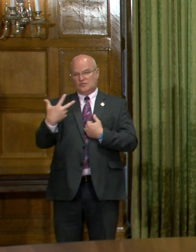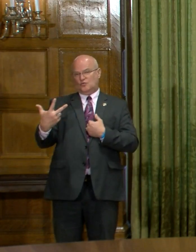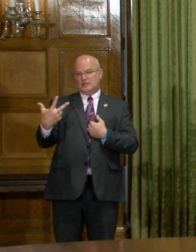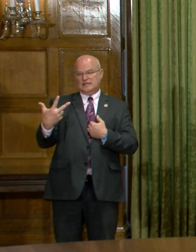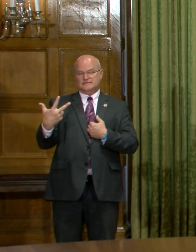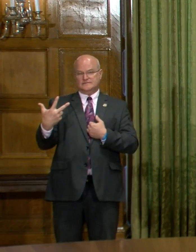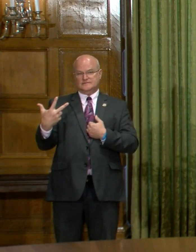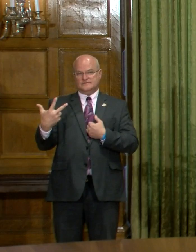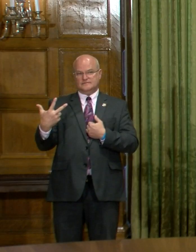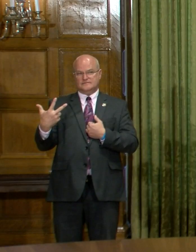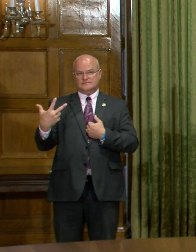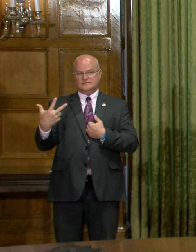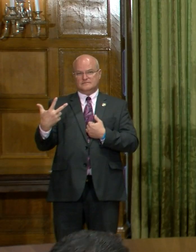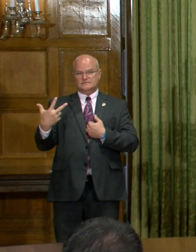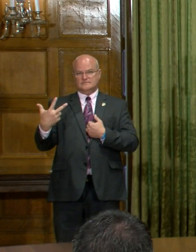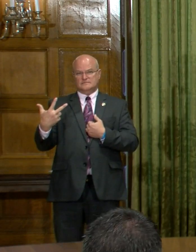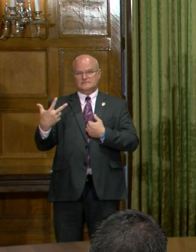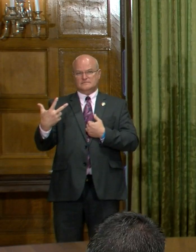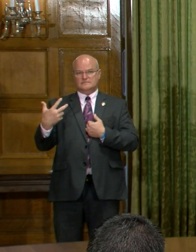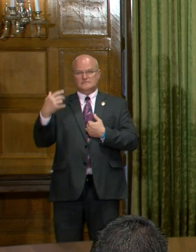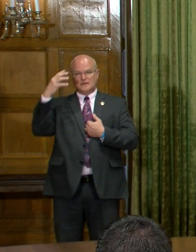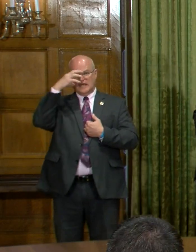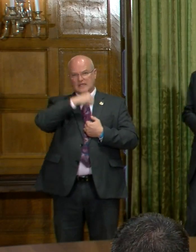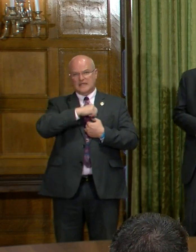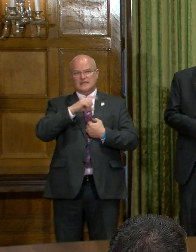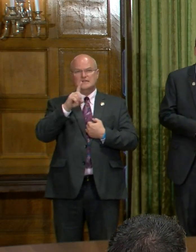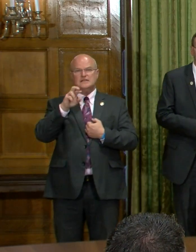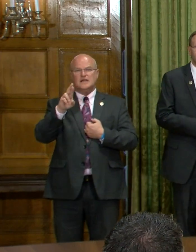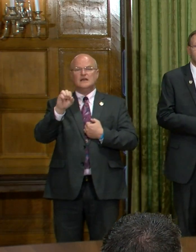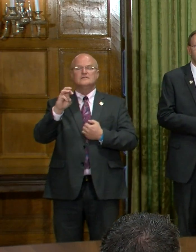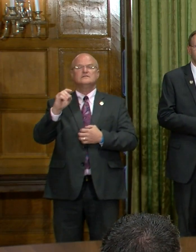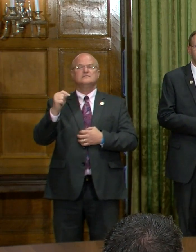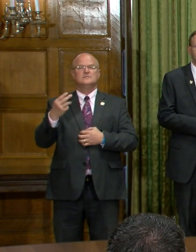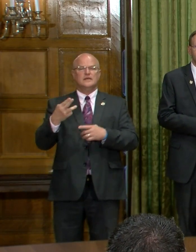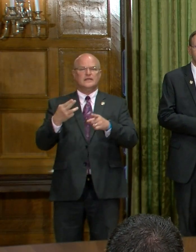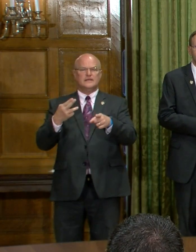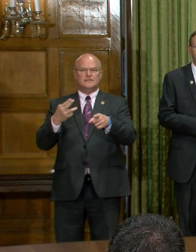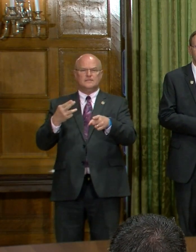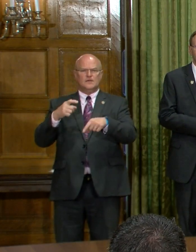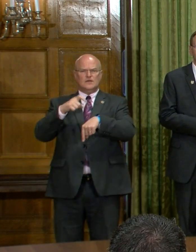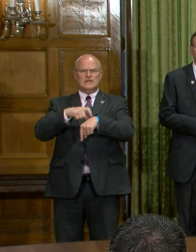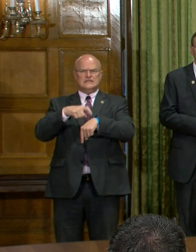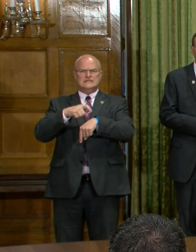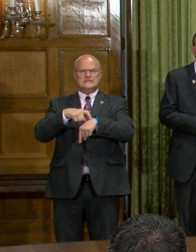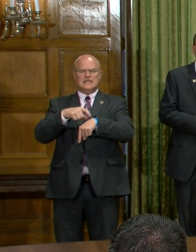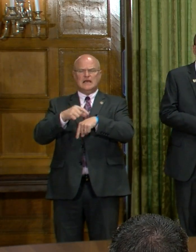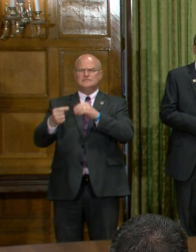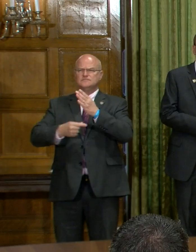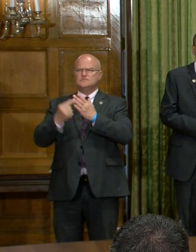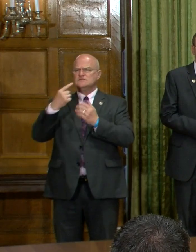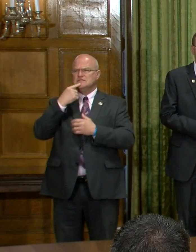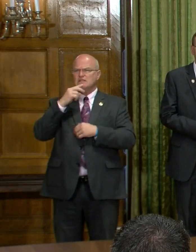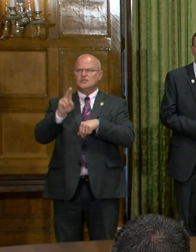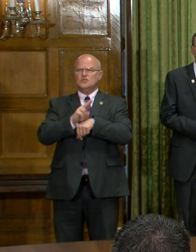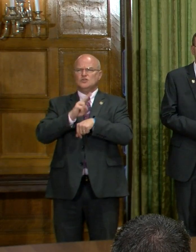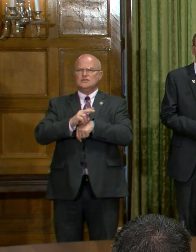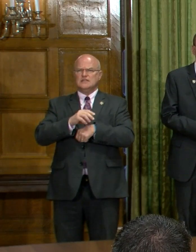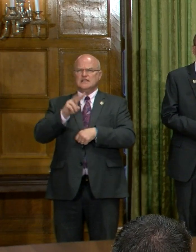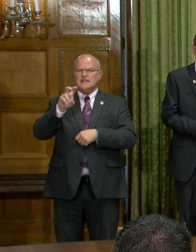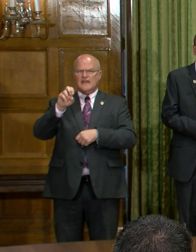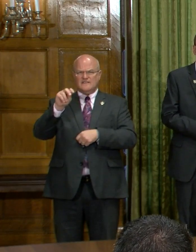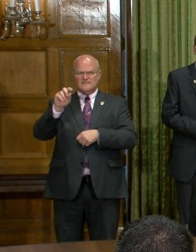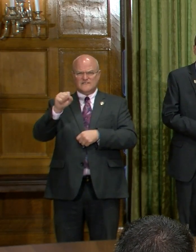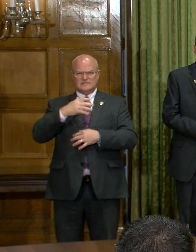3. And I guess to Dr. Smith, there was a Times article that came out that said using